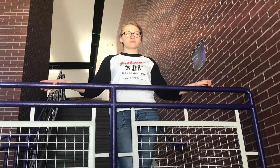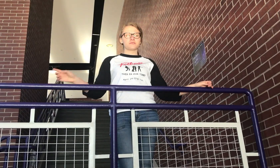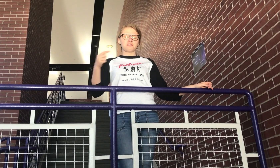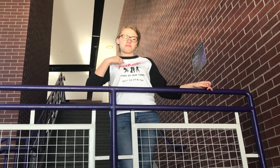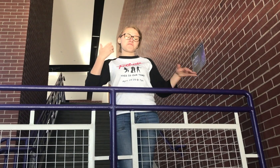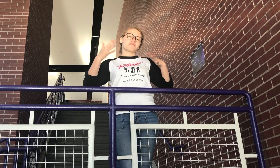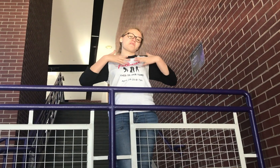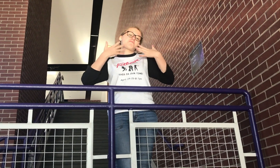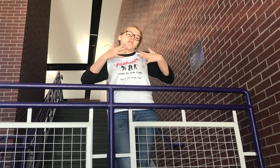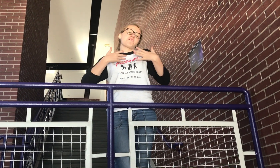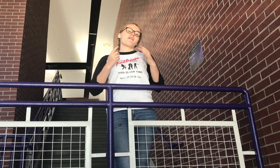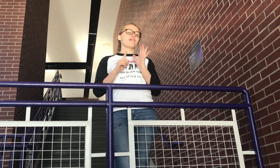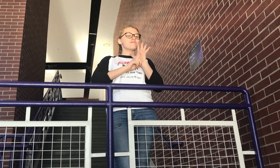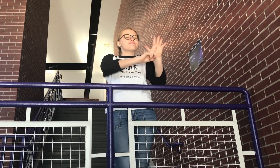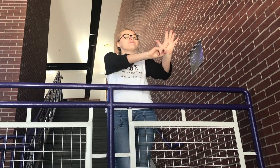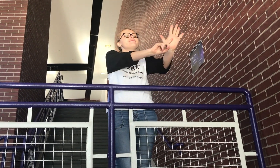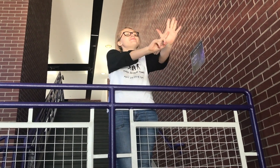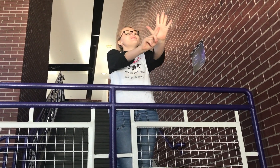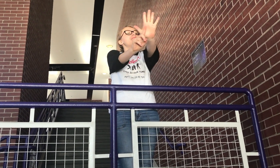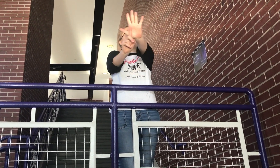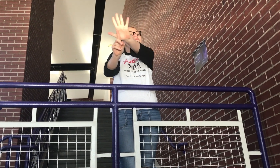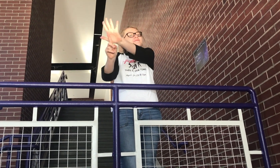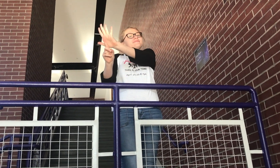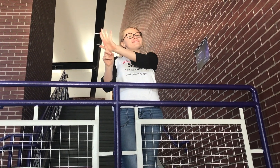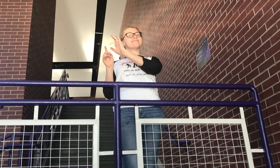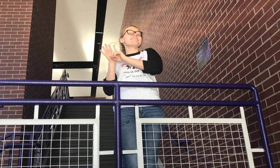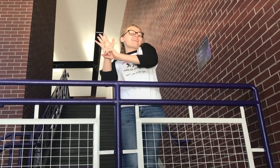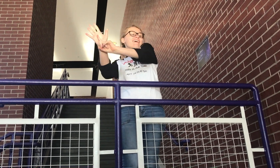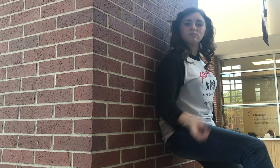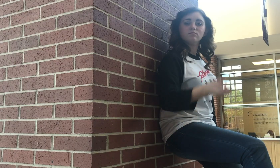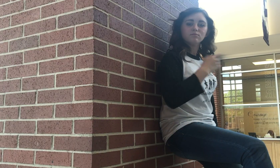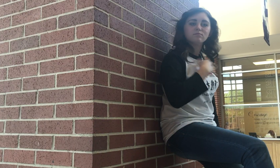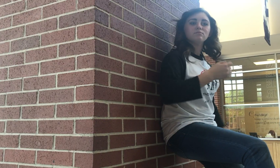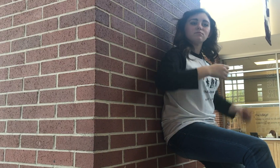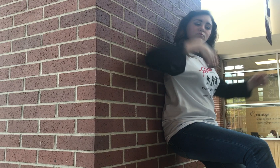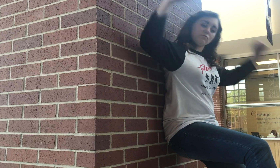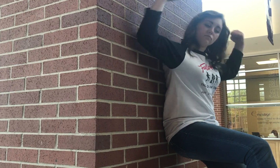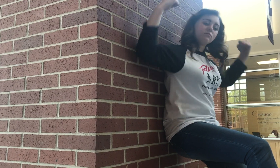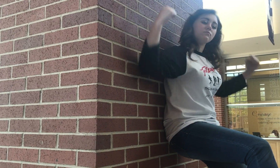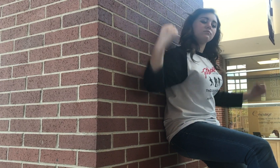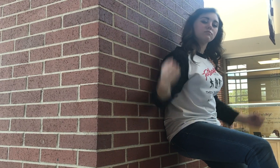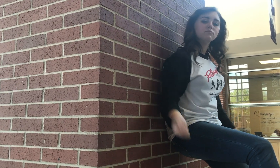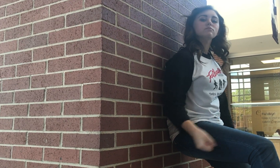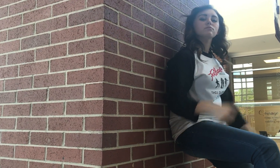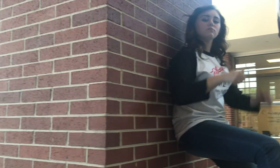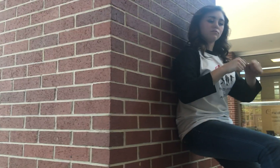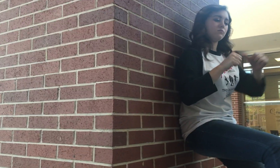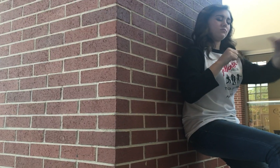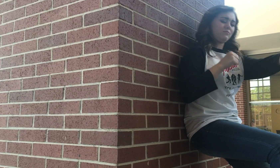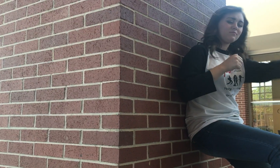alright song My power's turned on